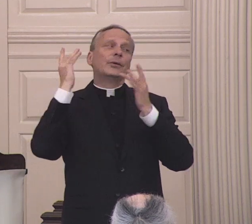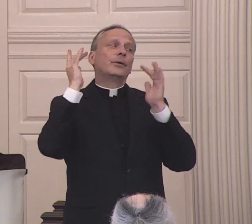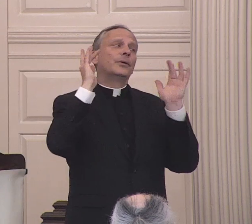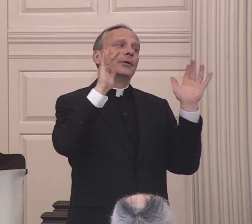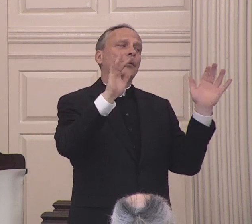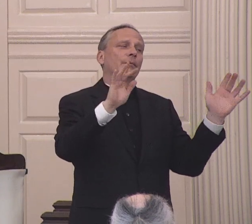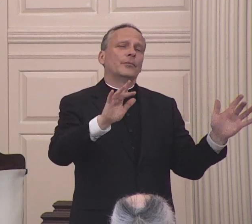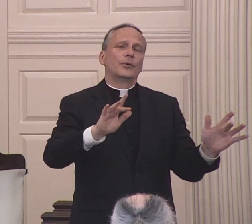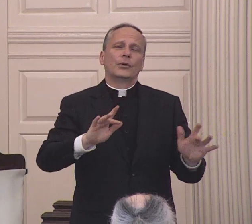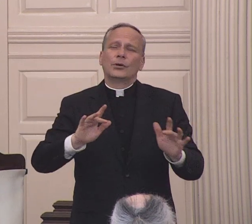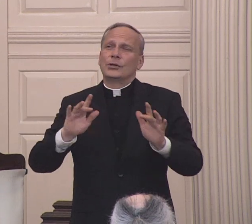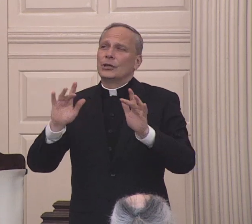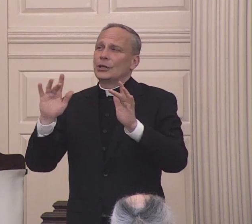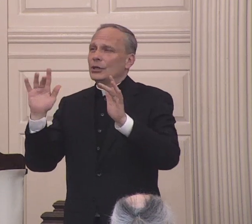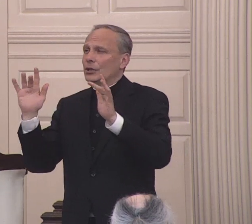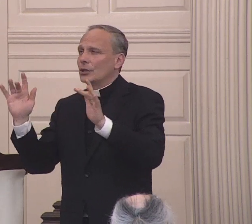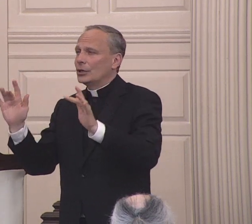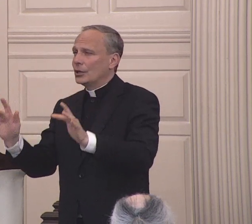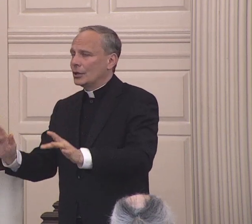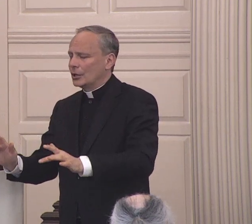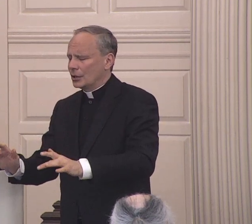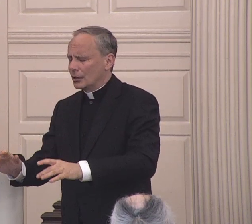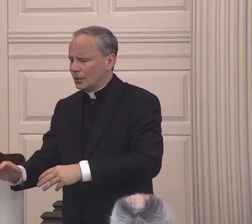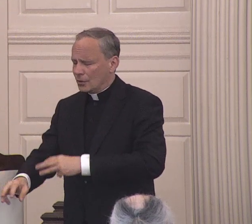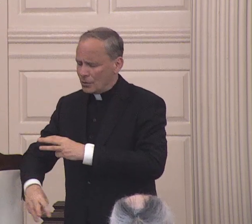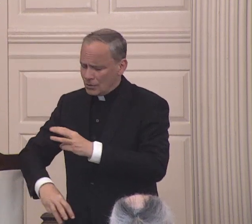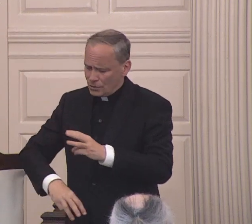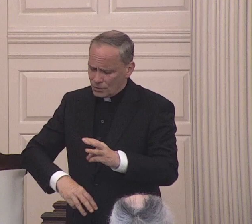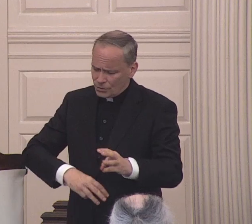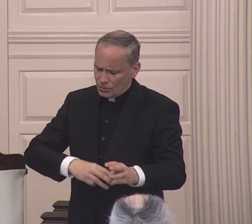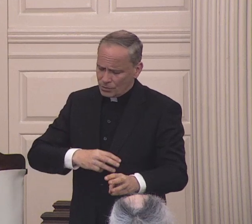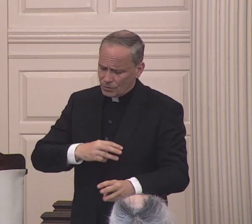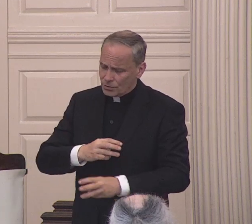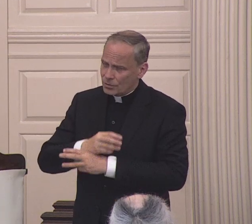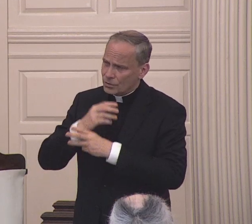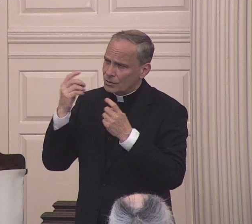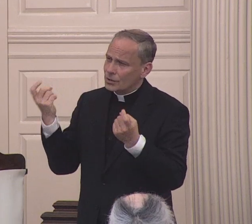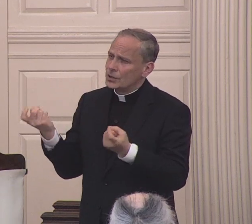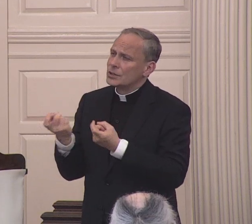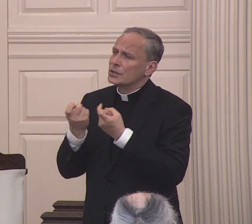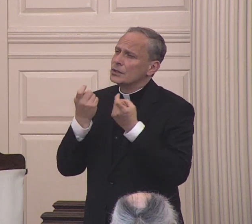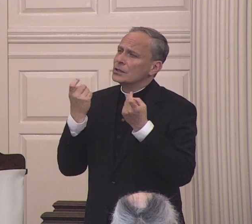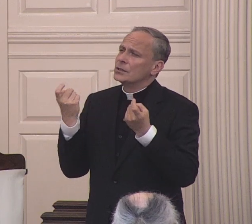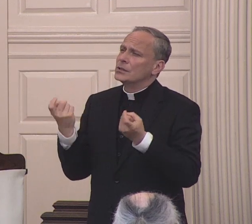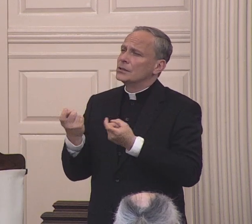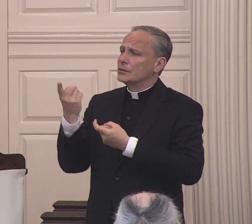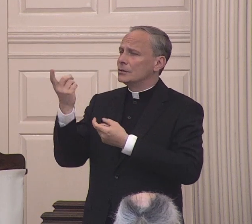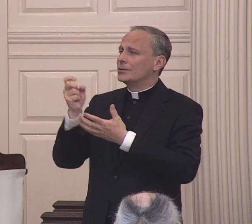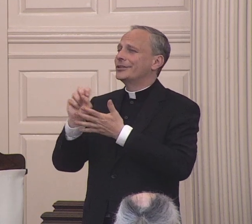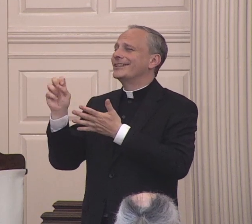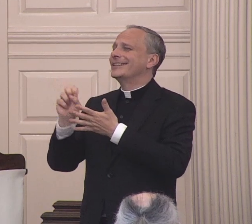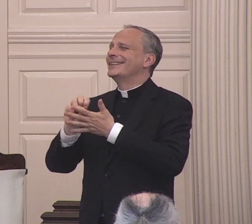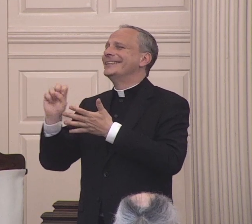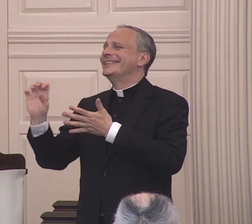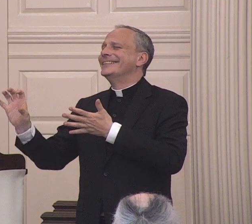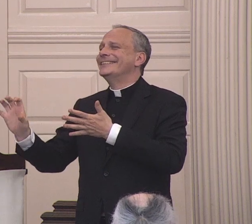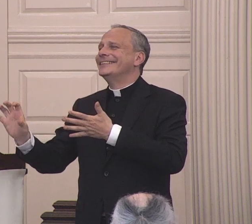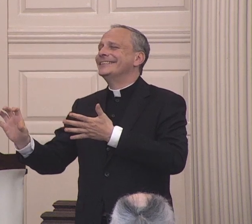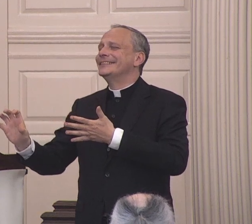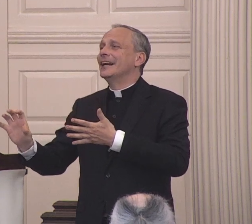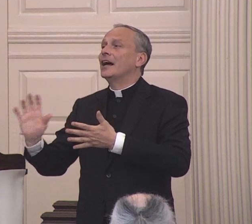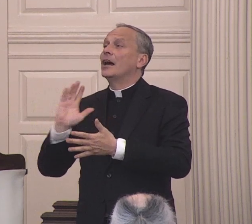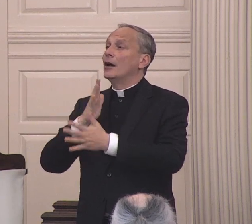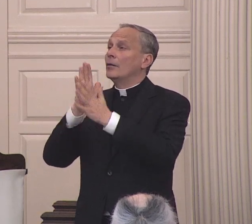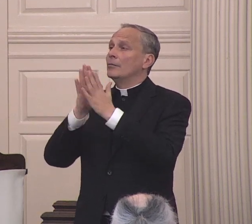world. Have mercy on us. You take away the sins of the